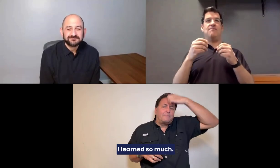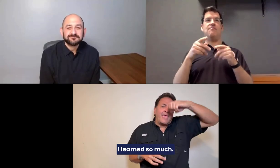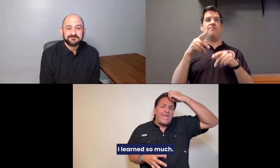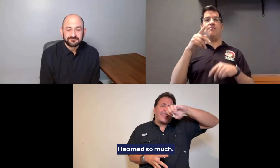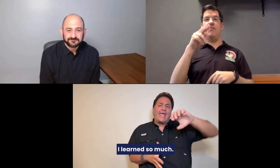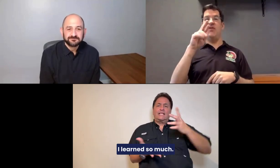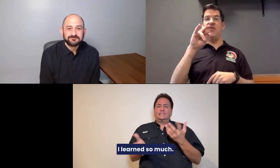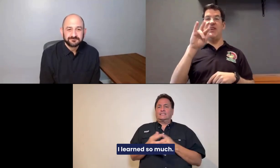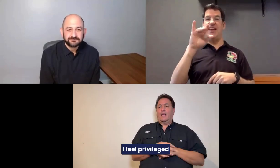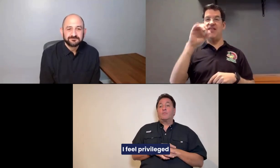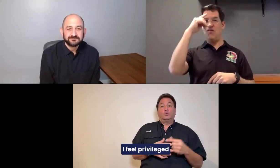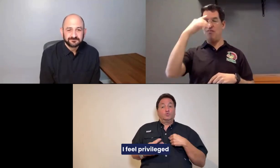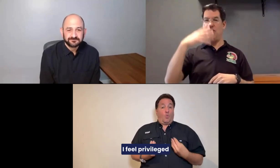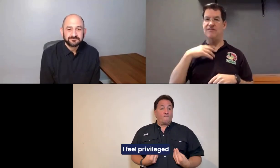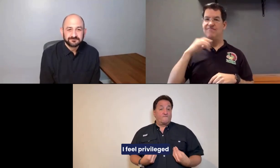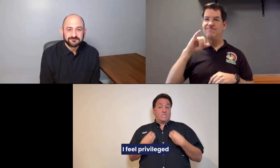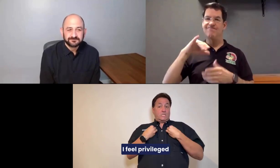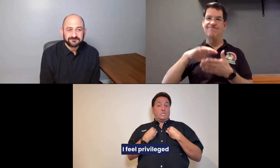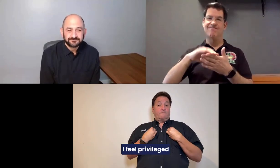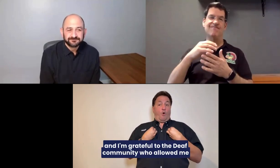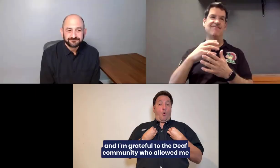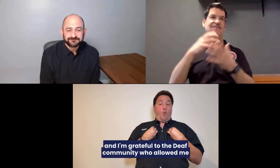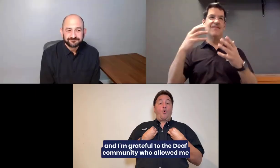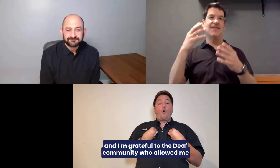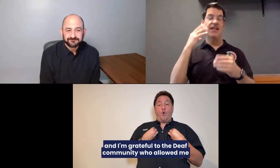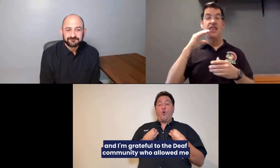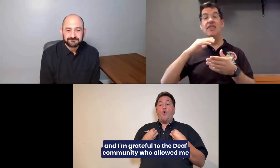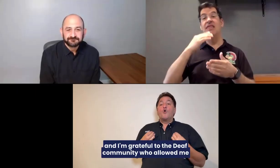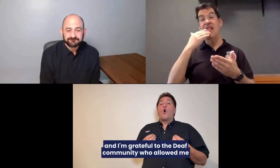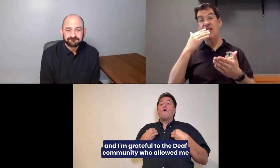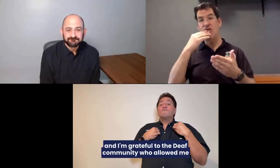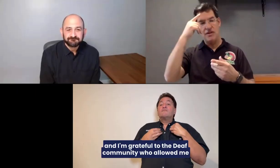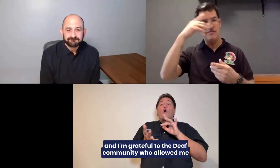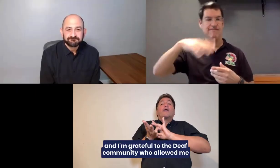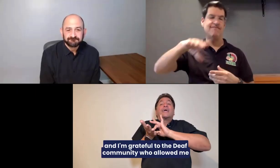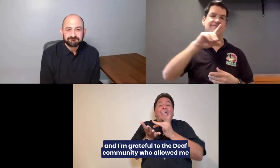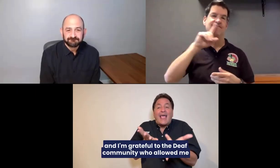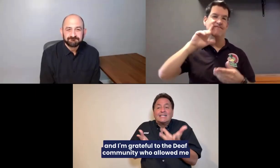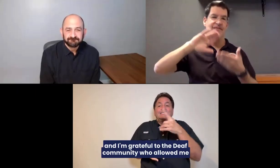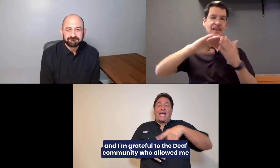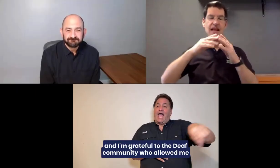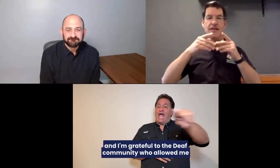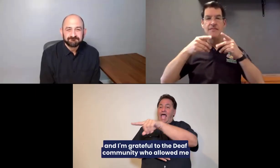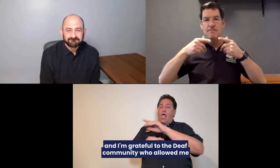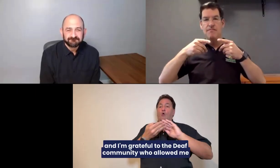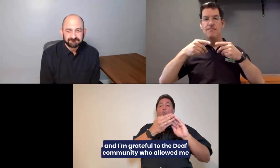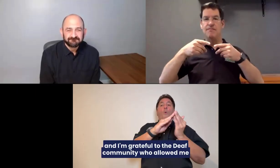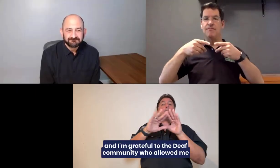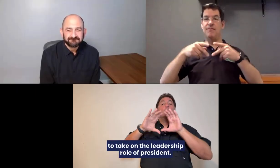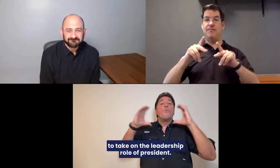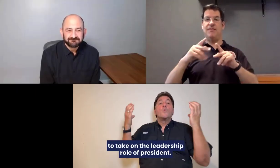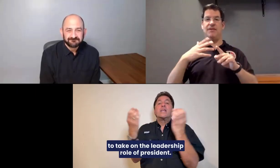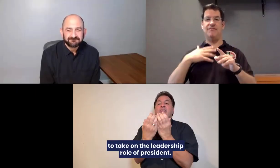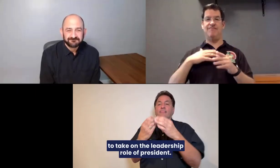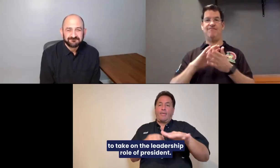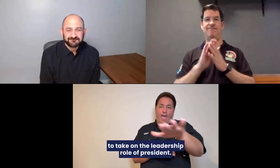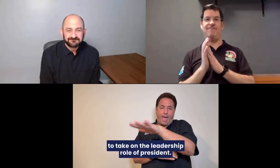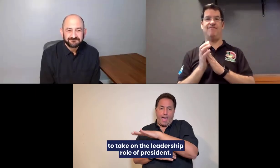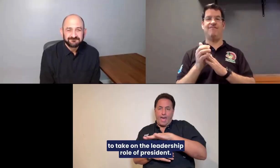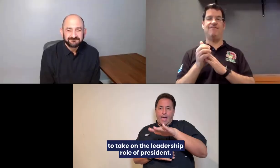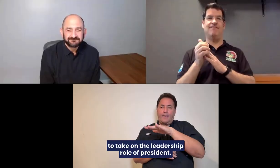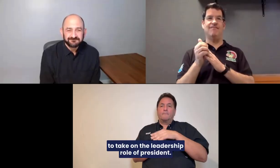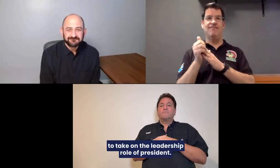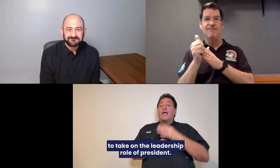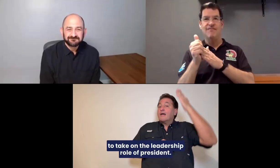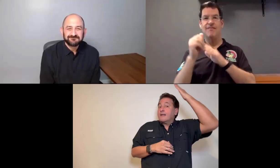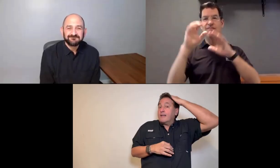so much. I feel privileged and I'm grateful to the deaf community who allowed me to take on the leadership